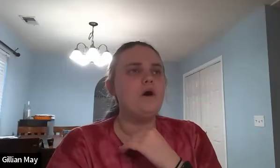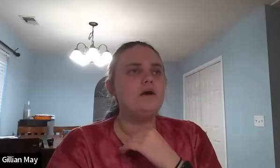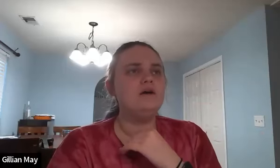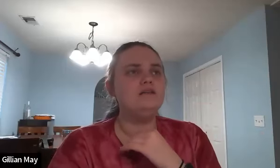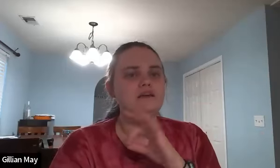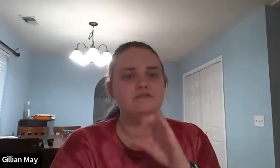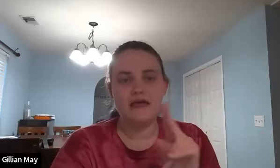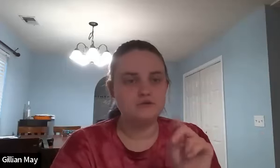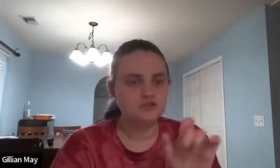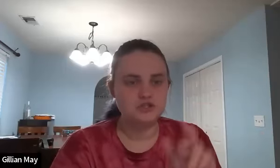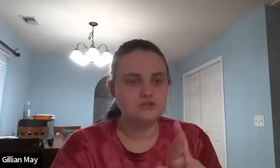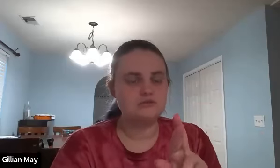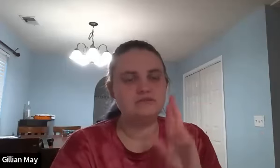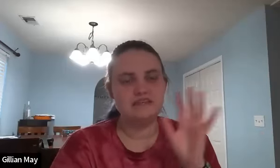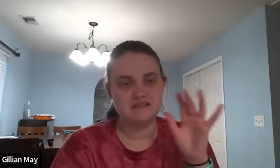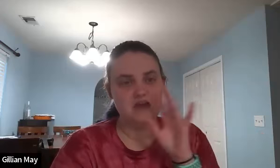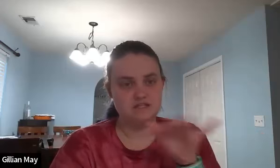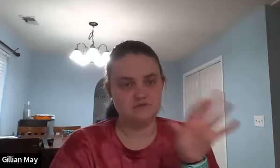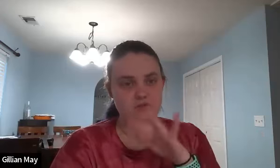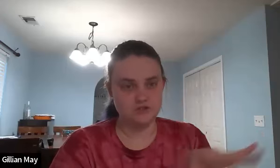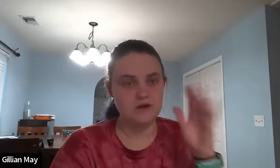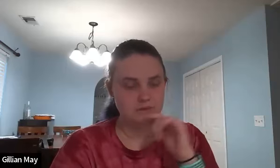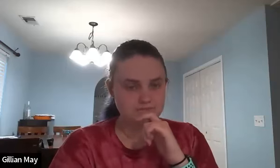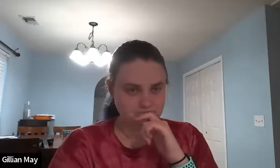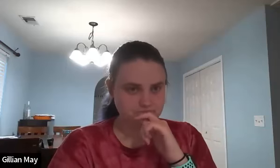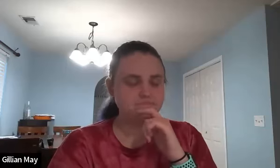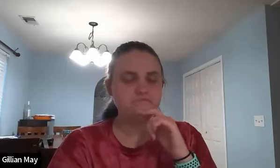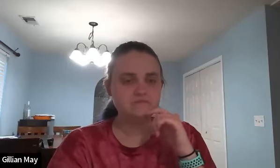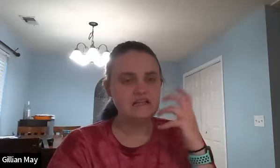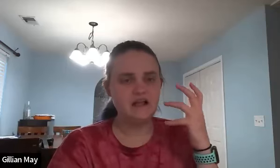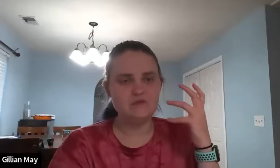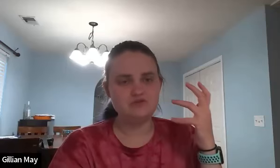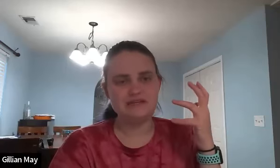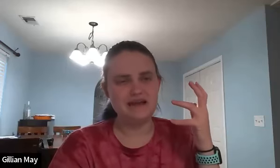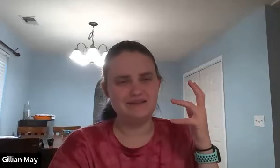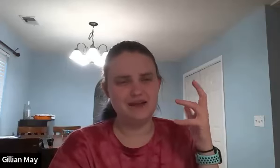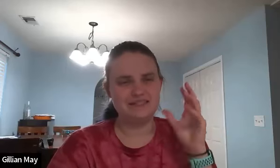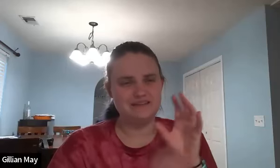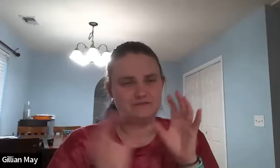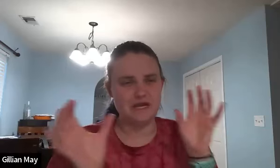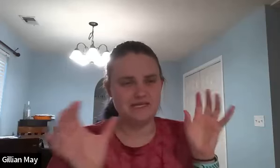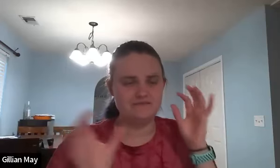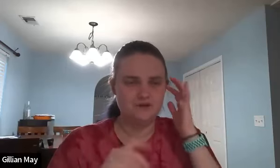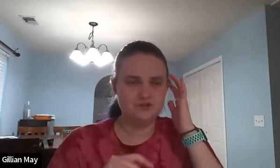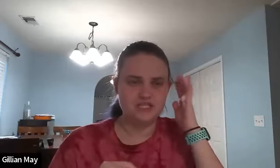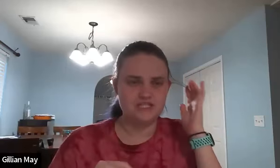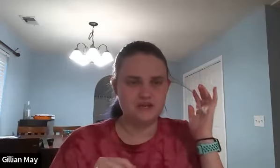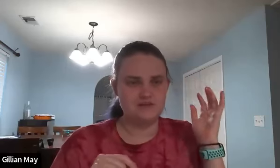Or like flounder, things like that as you finger spell them. And there's really not a lot of different versions of